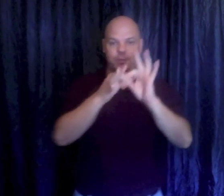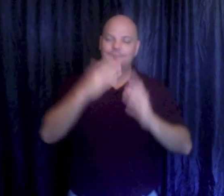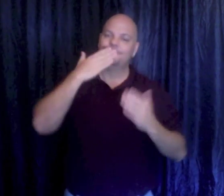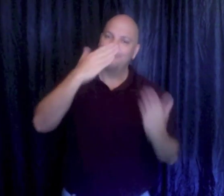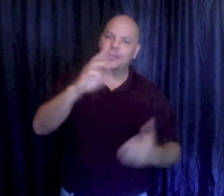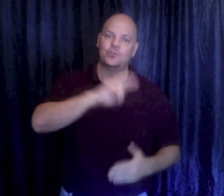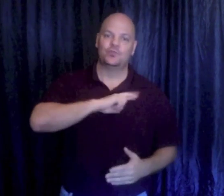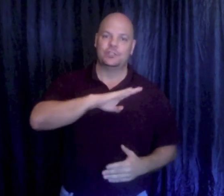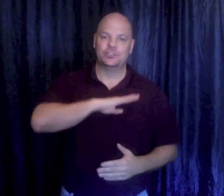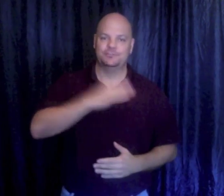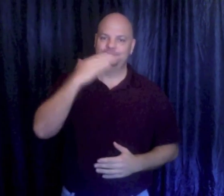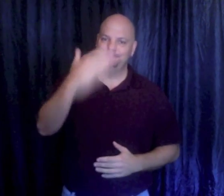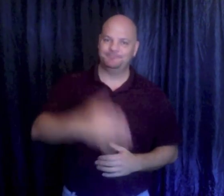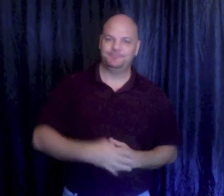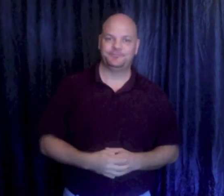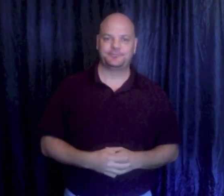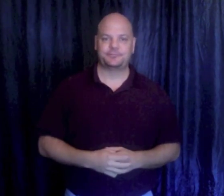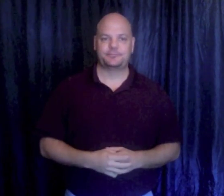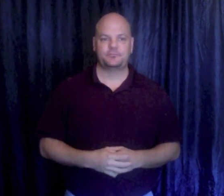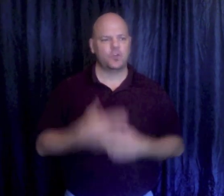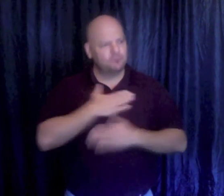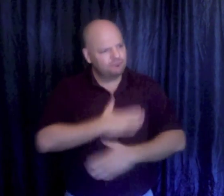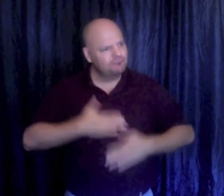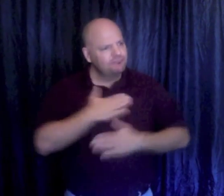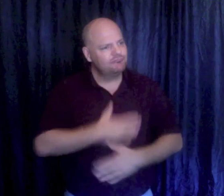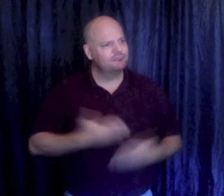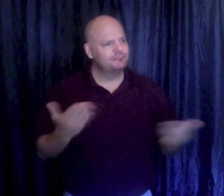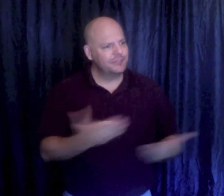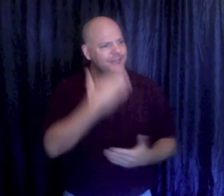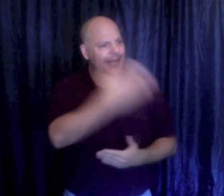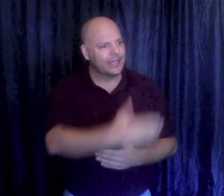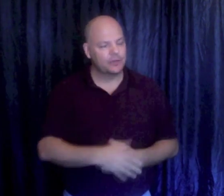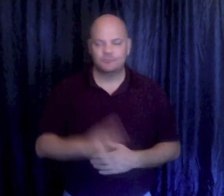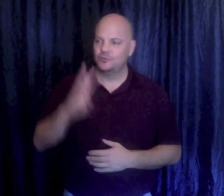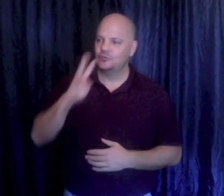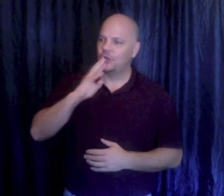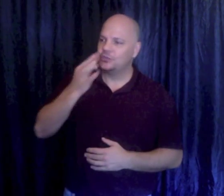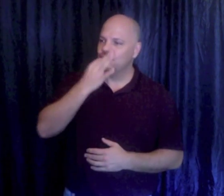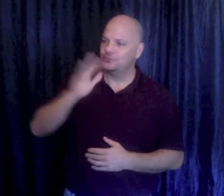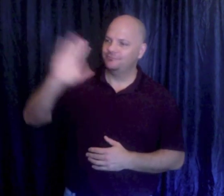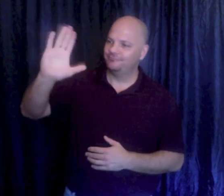Thank you. It was a pleasure being on the train. All right, we'll talk to you soon. Bye-bye. Bye-bye.